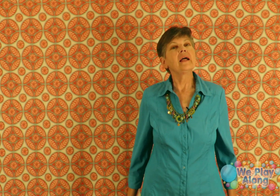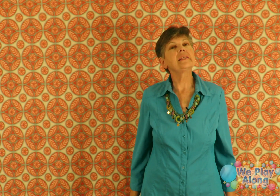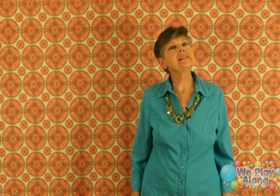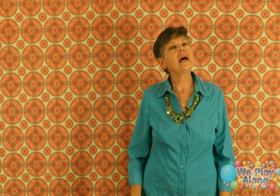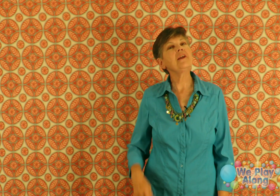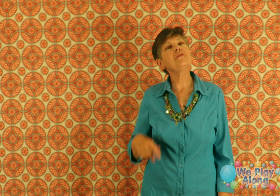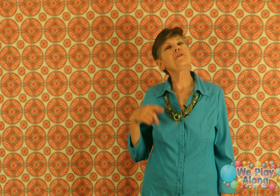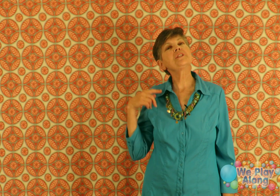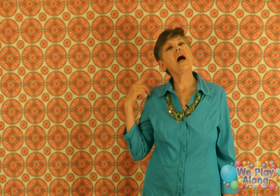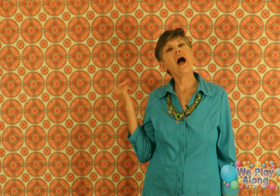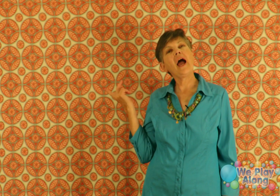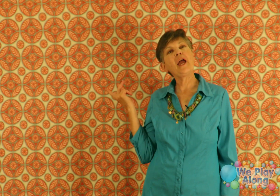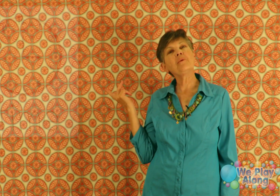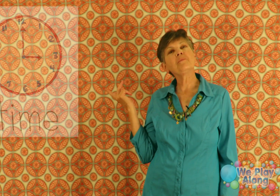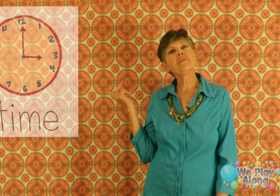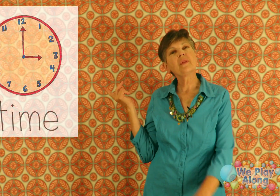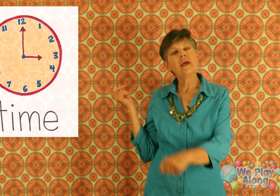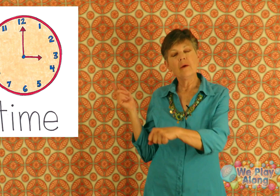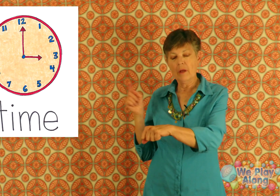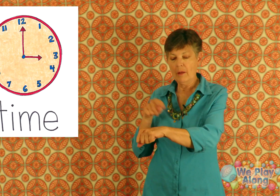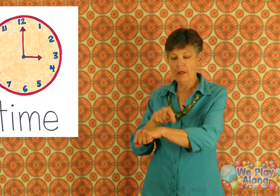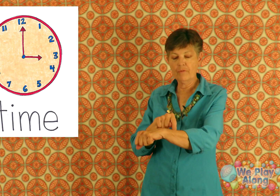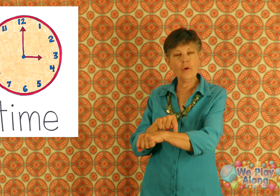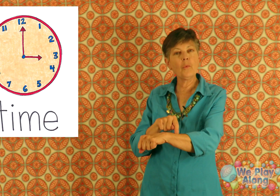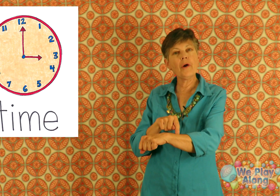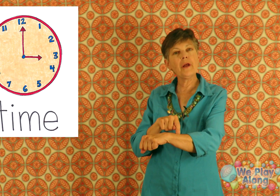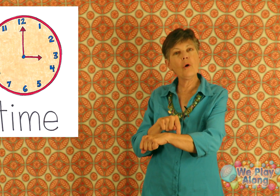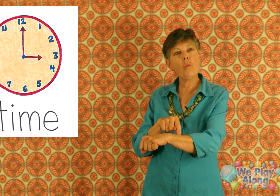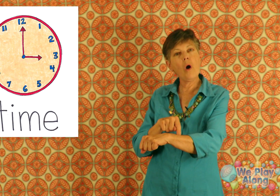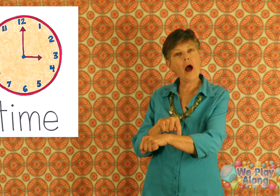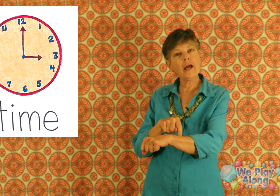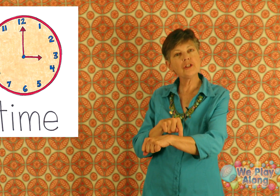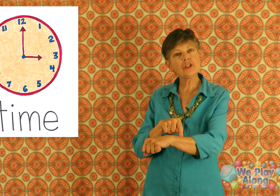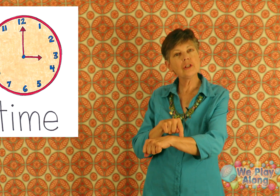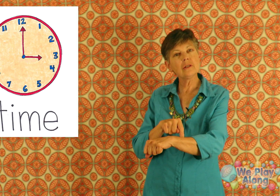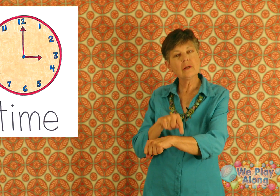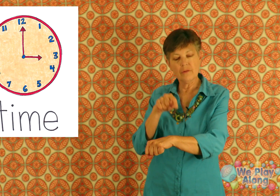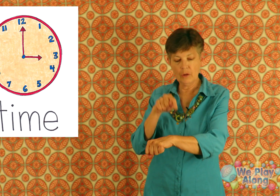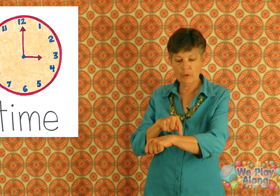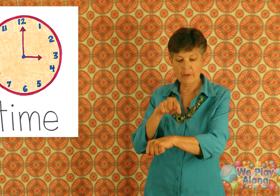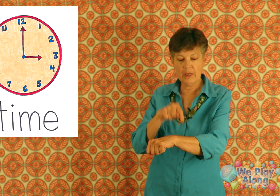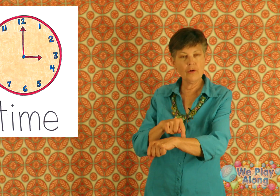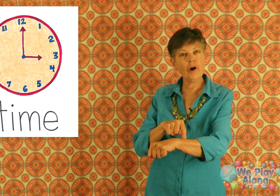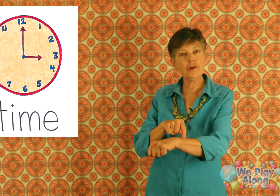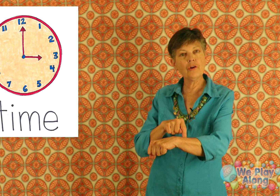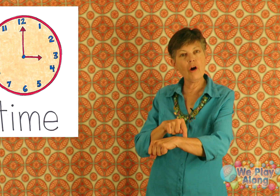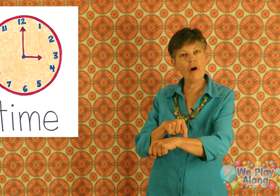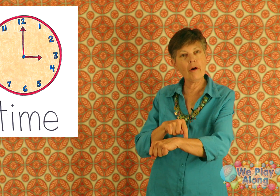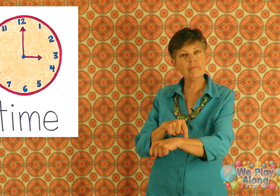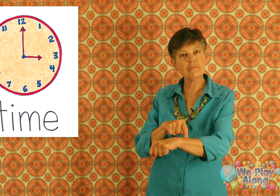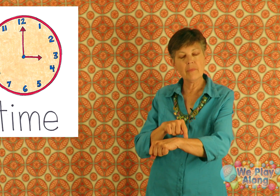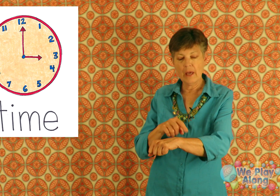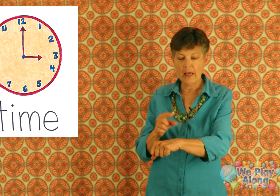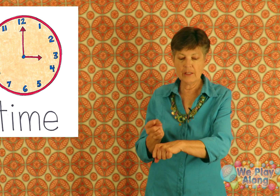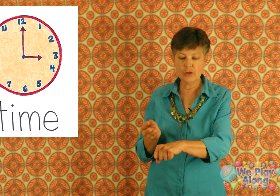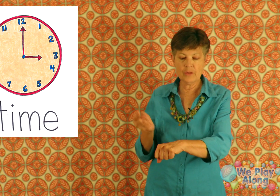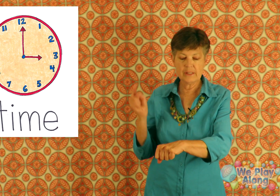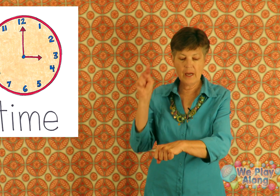The sign for time. If you're wearing a watch, it would be here on your arm. And so the sign